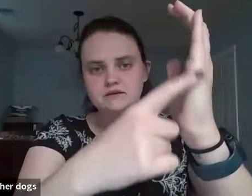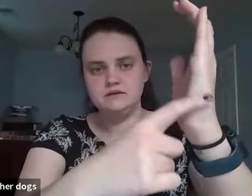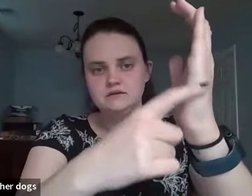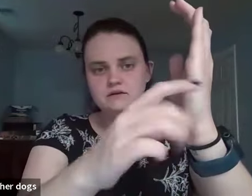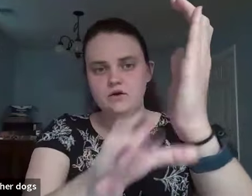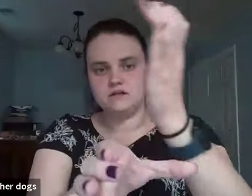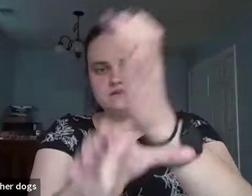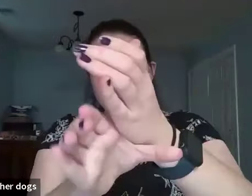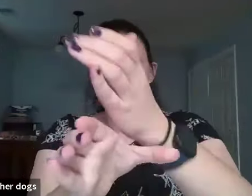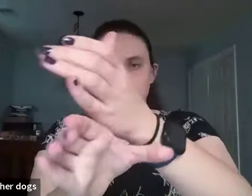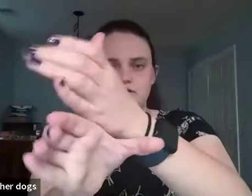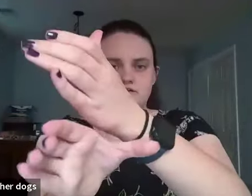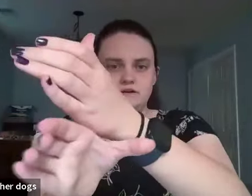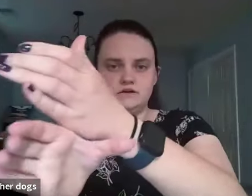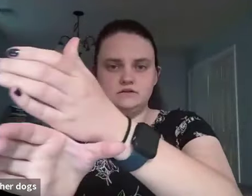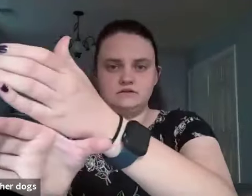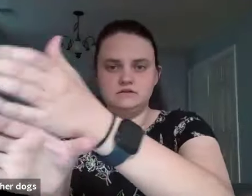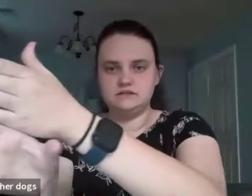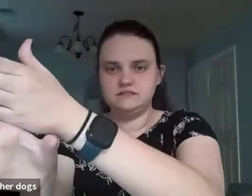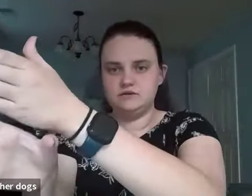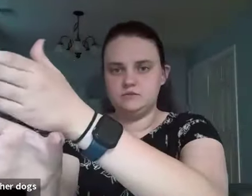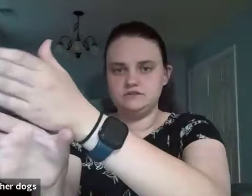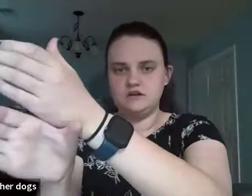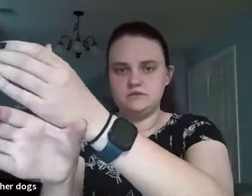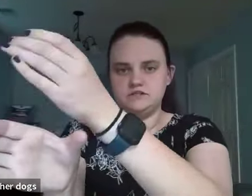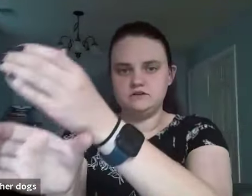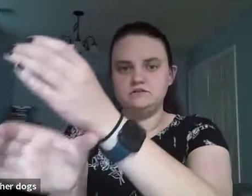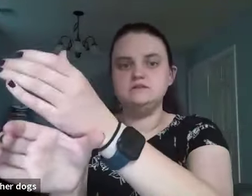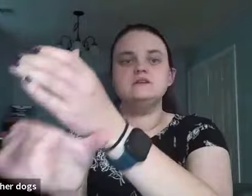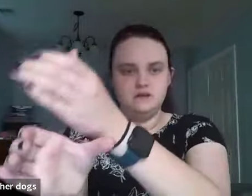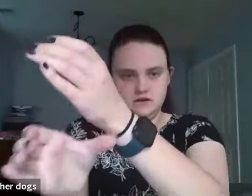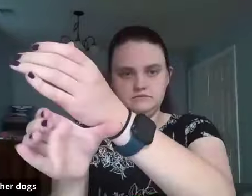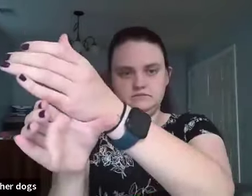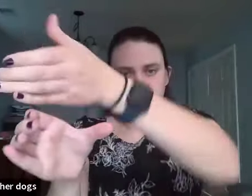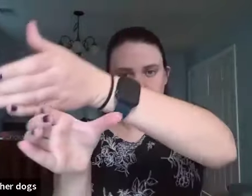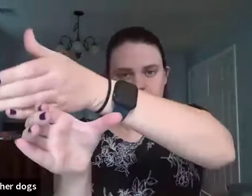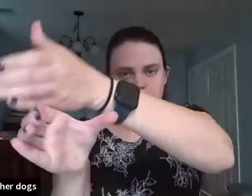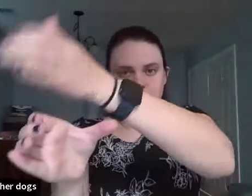pinky on top of your pointer finger. Like see, they're almost on top of each other. There you go. Further down.